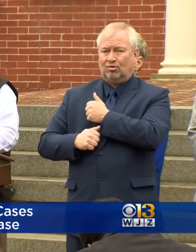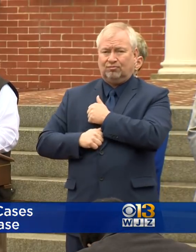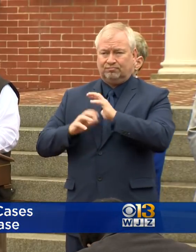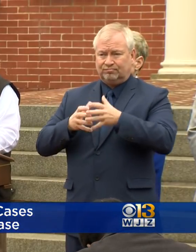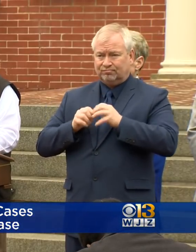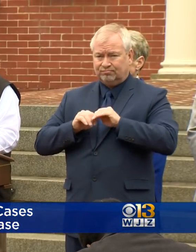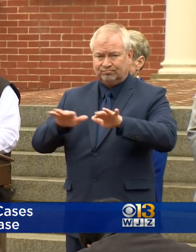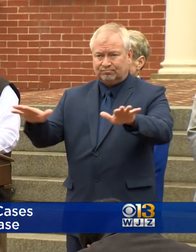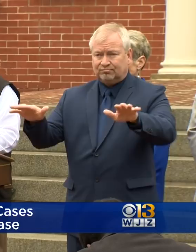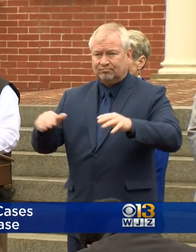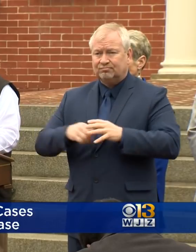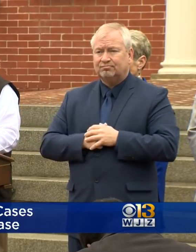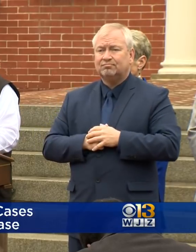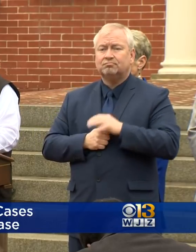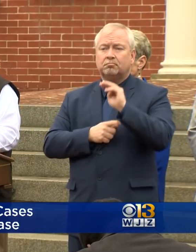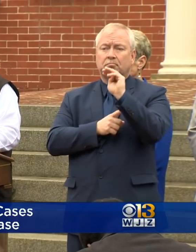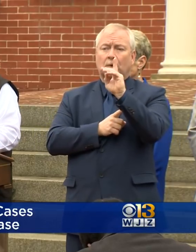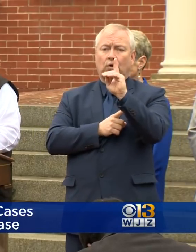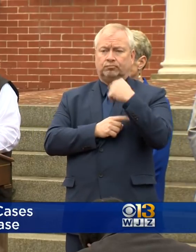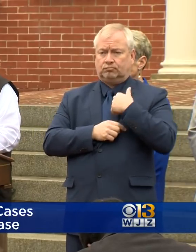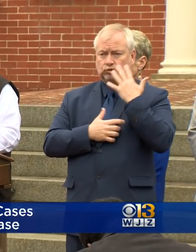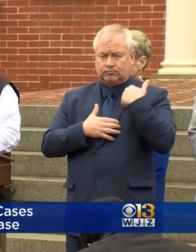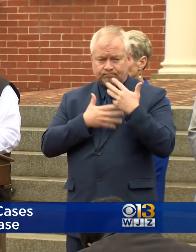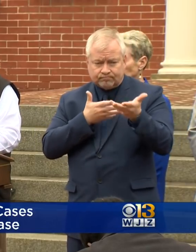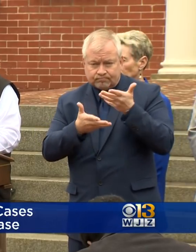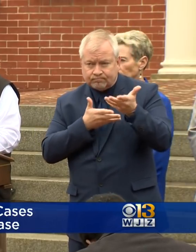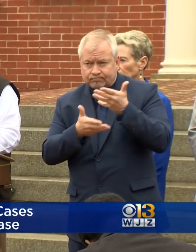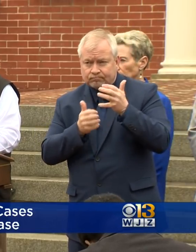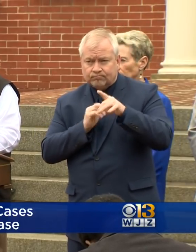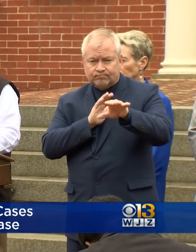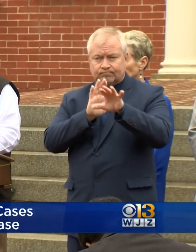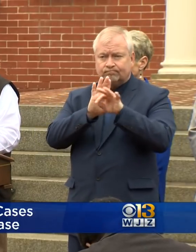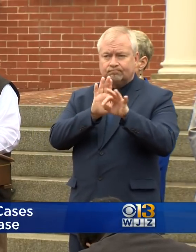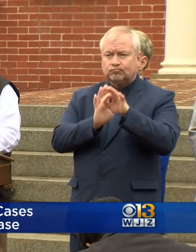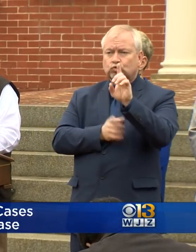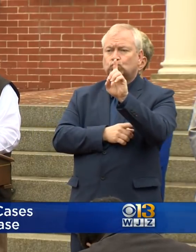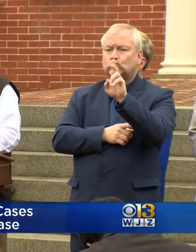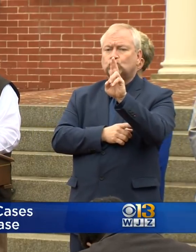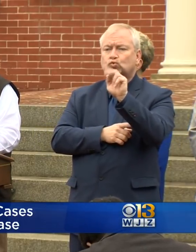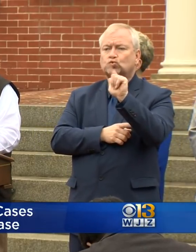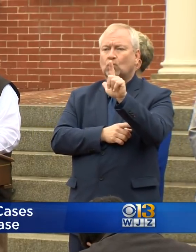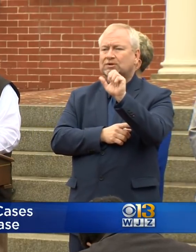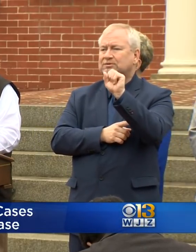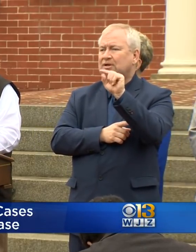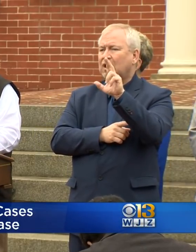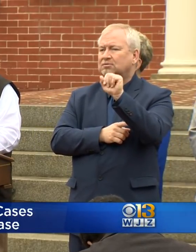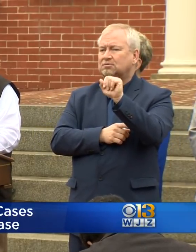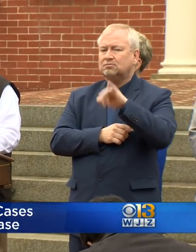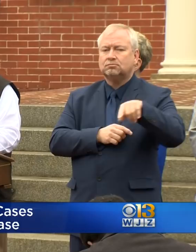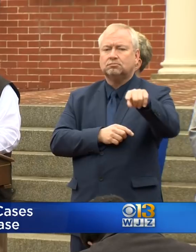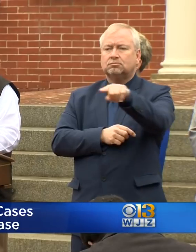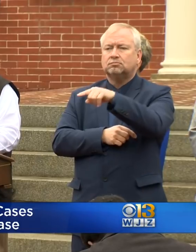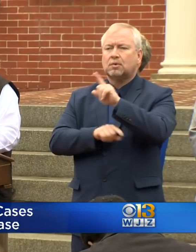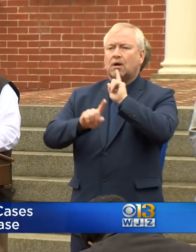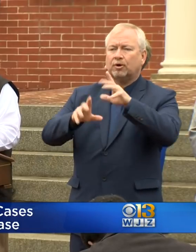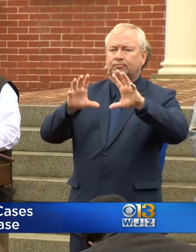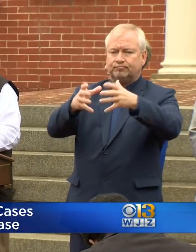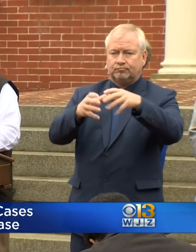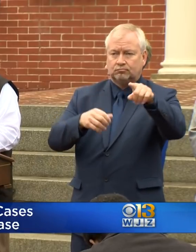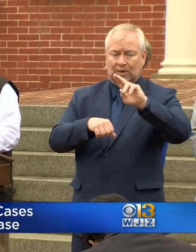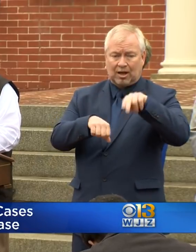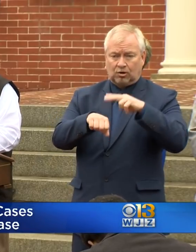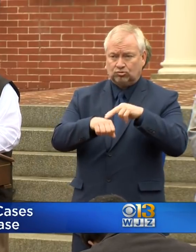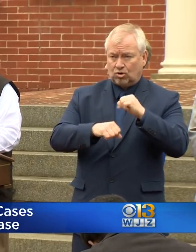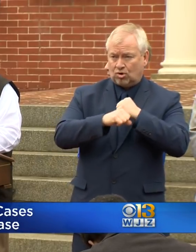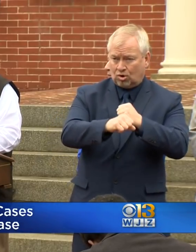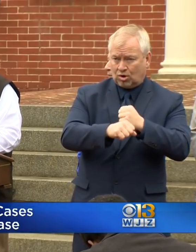working to appoint a dual status commander who will command both National Guard and